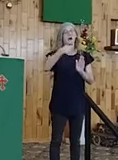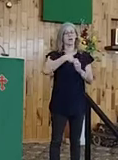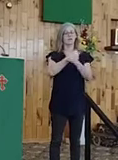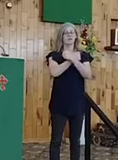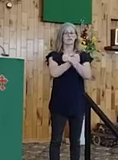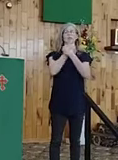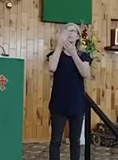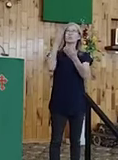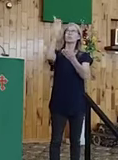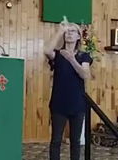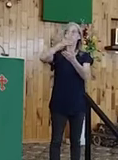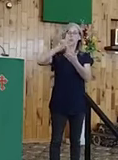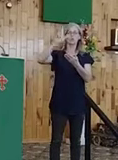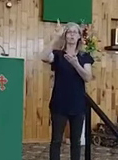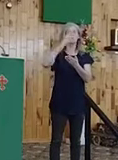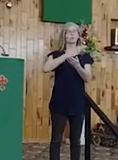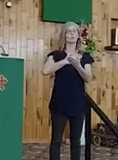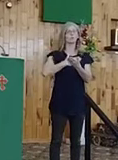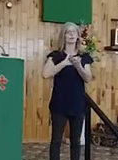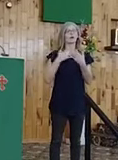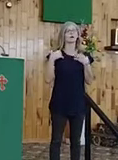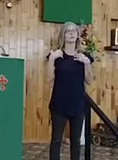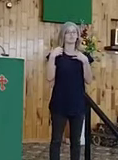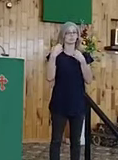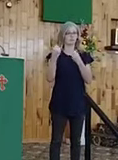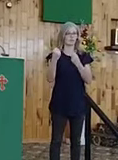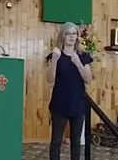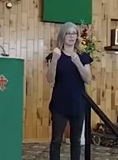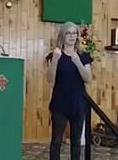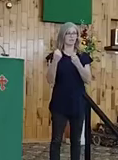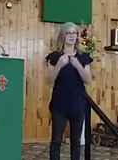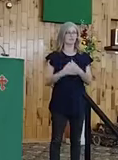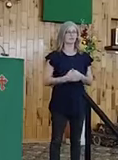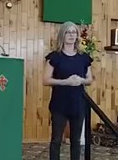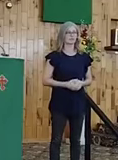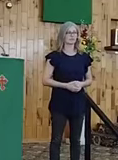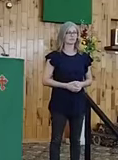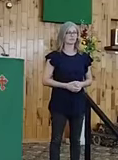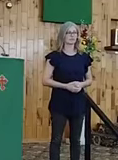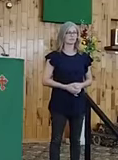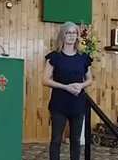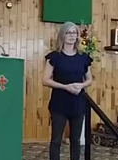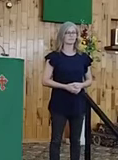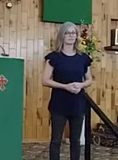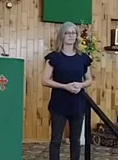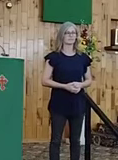I love you, Lord, my strength.